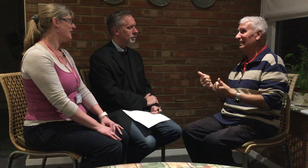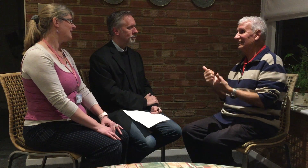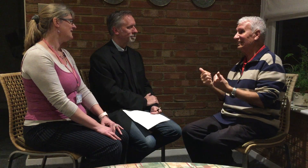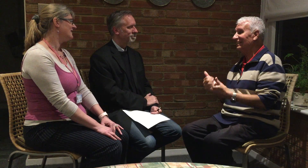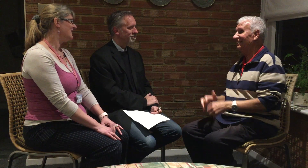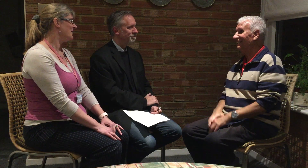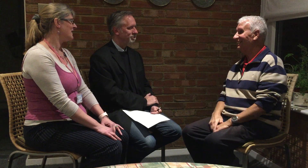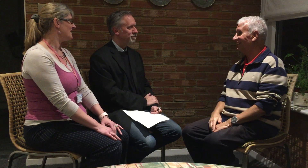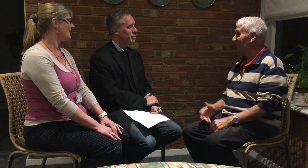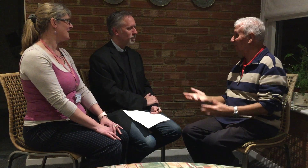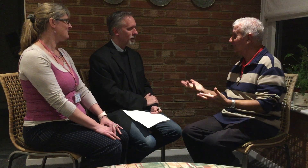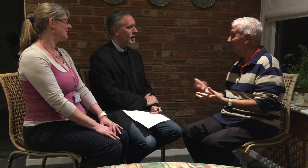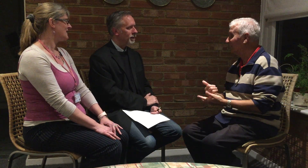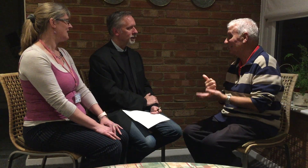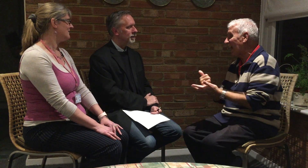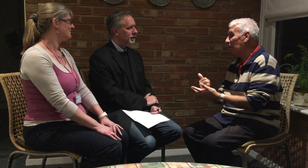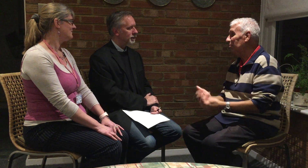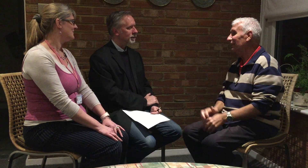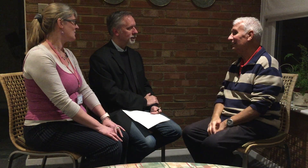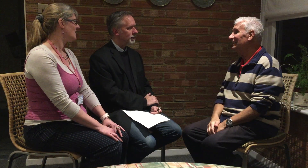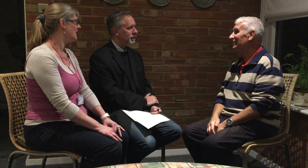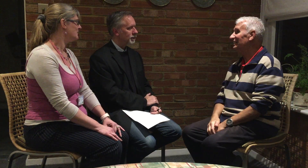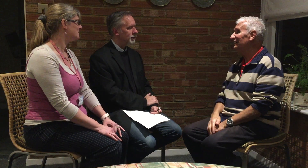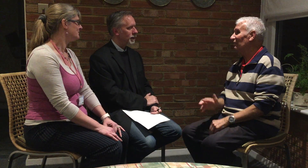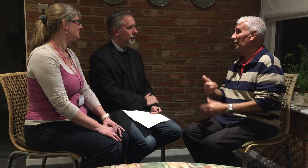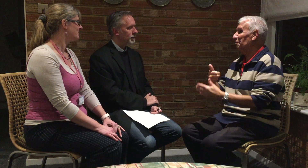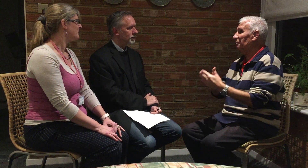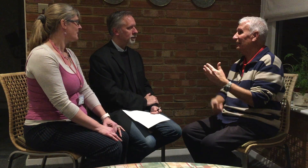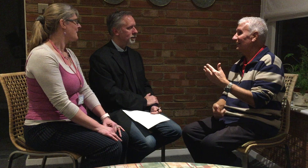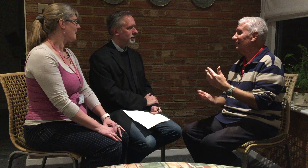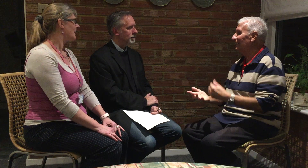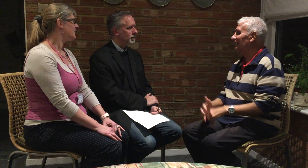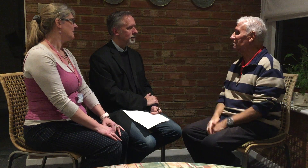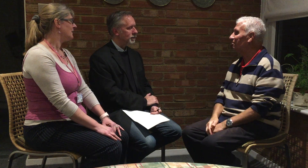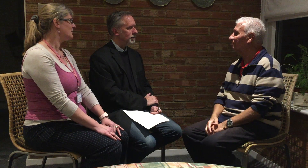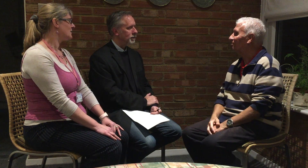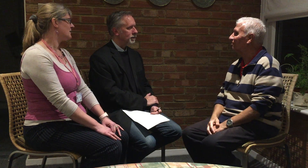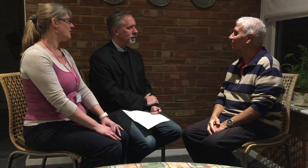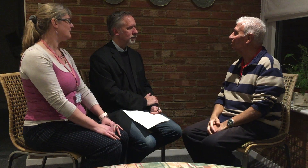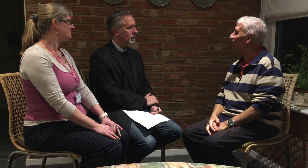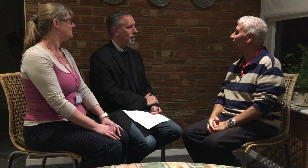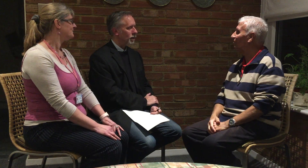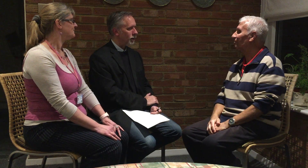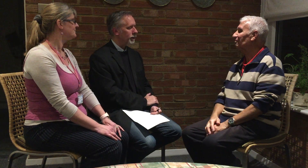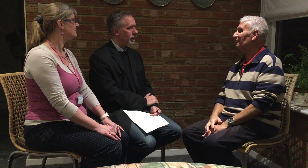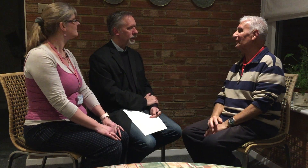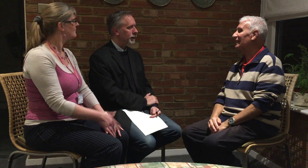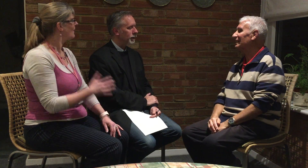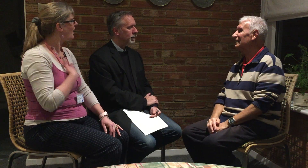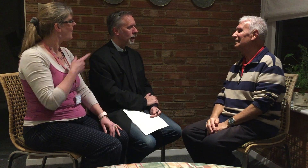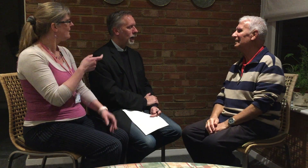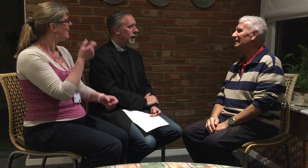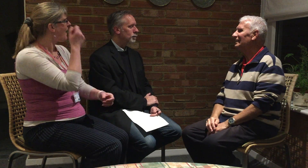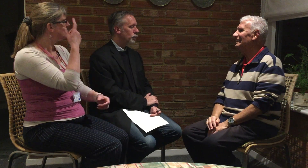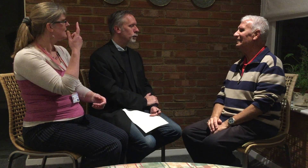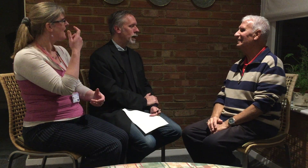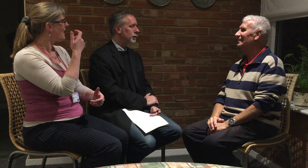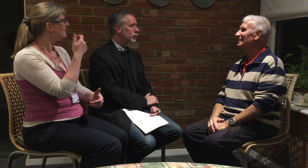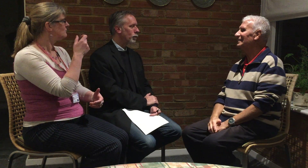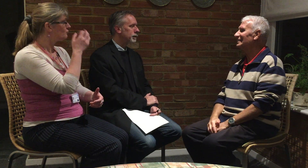bye-bye, things like that. That's it, just to help. Yeah. But, just to start. I like that idea. And Rose has tried